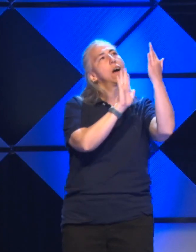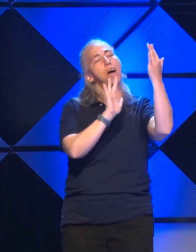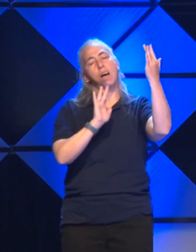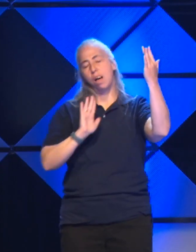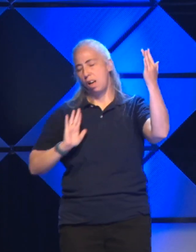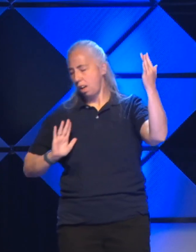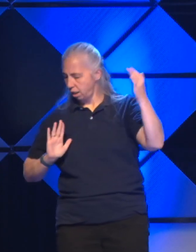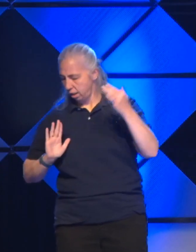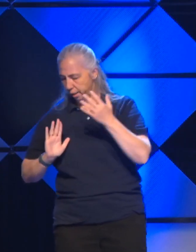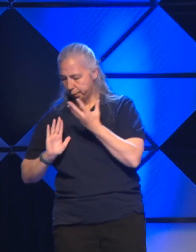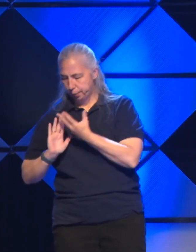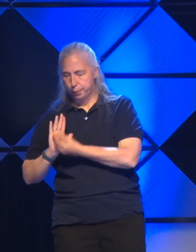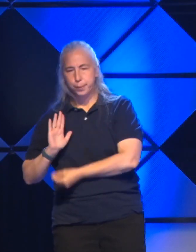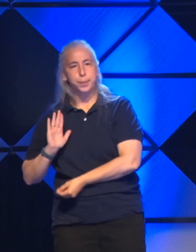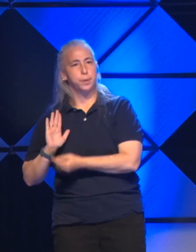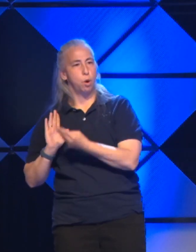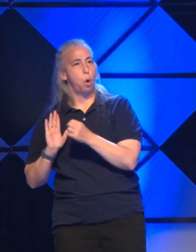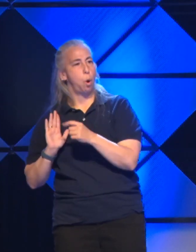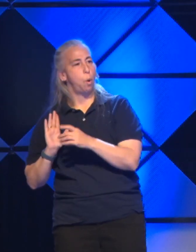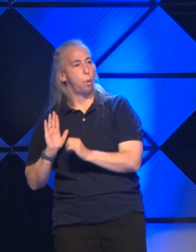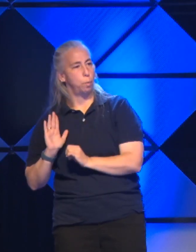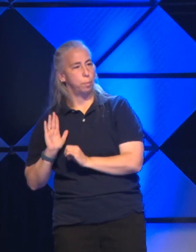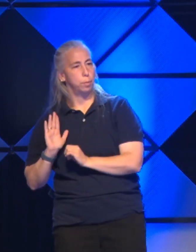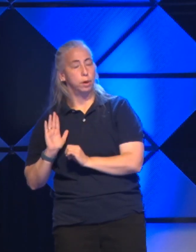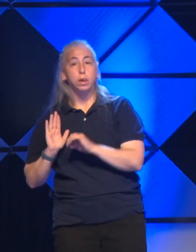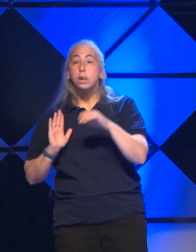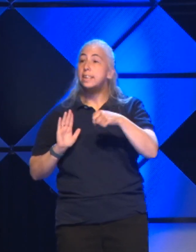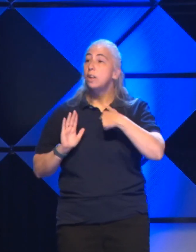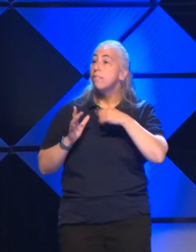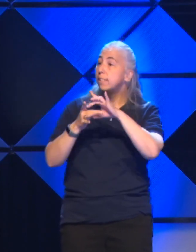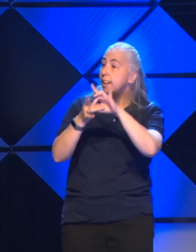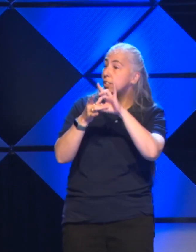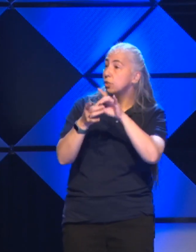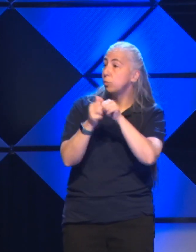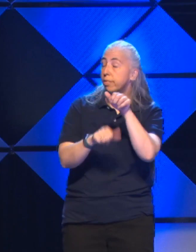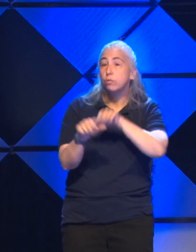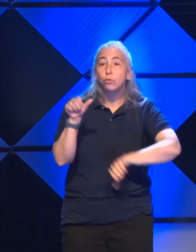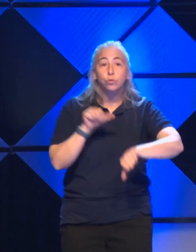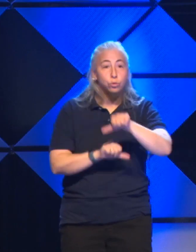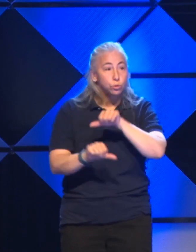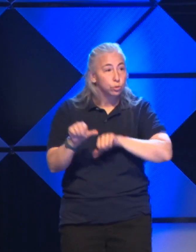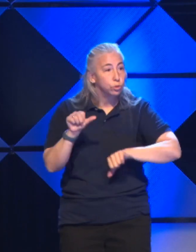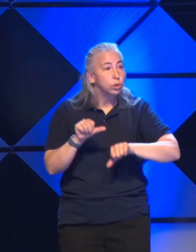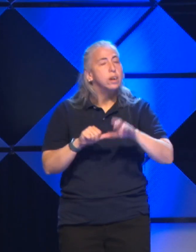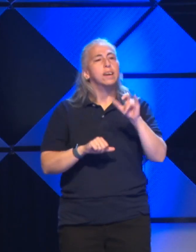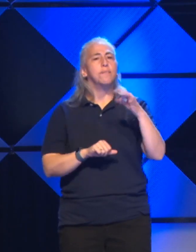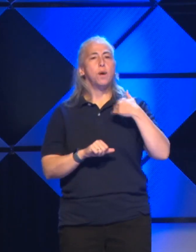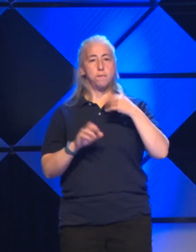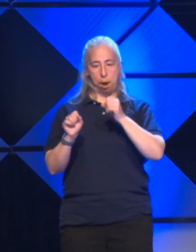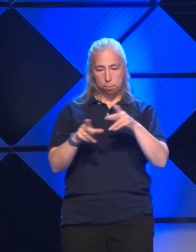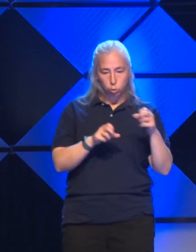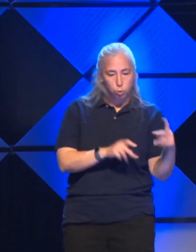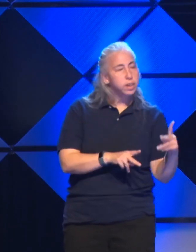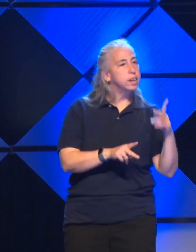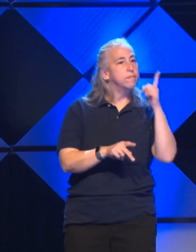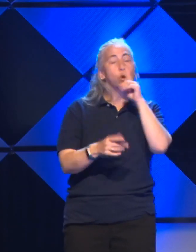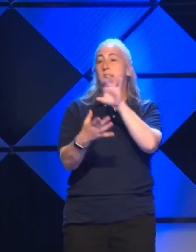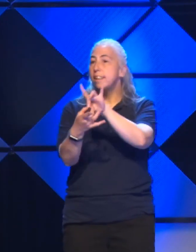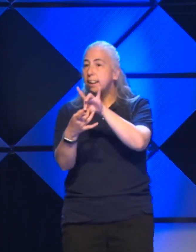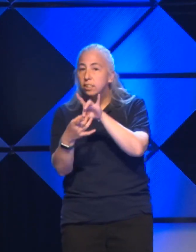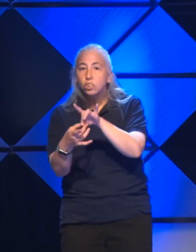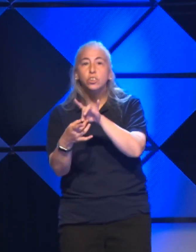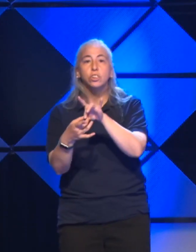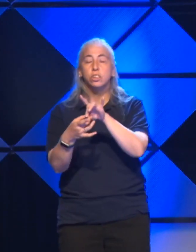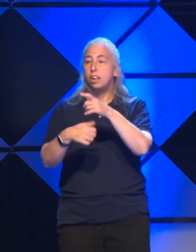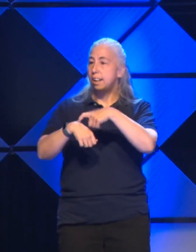We need connection. We need connection with each other. Anytime you have an opportunity for connection, anytime you have an opportunity to connect